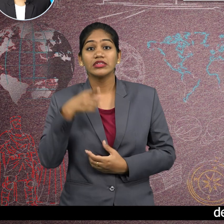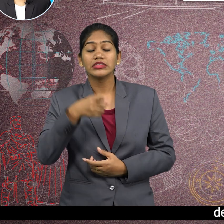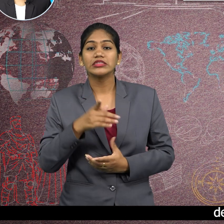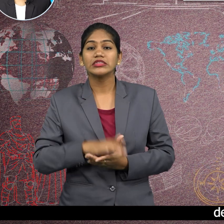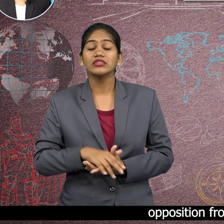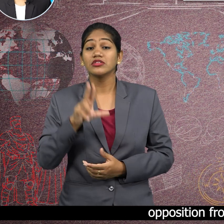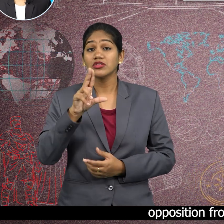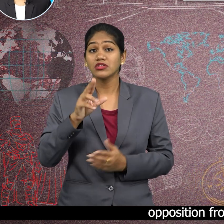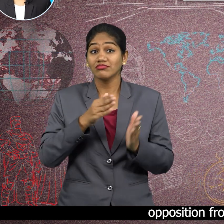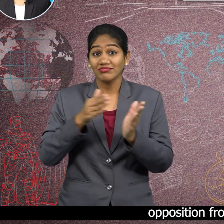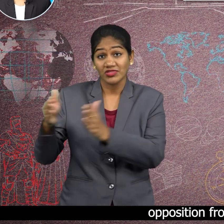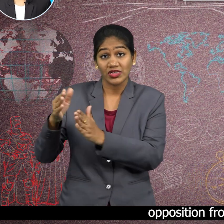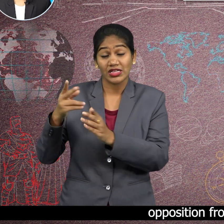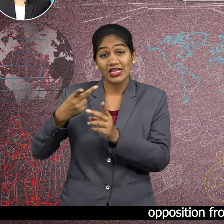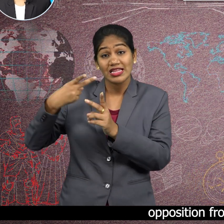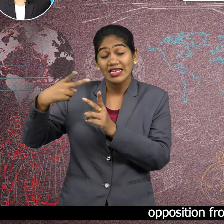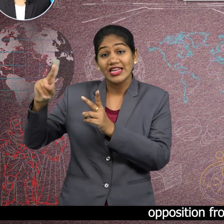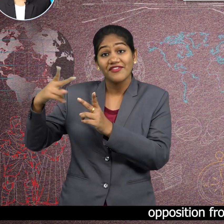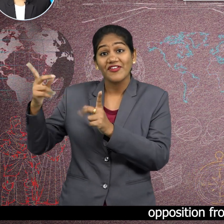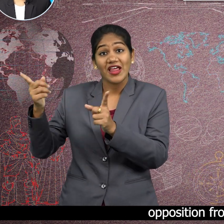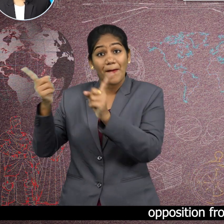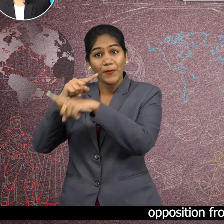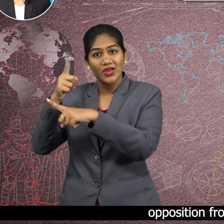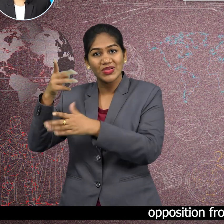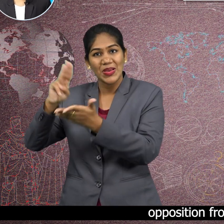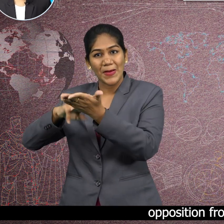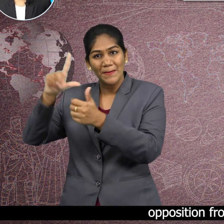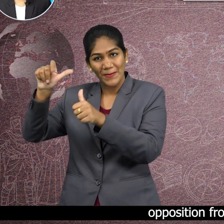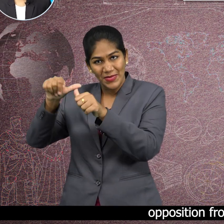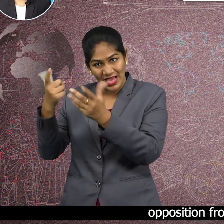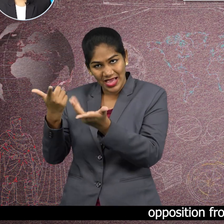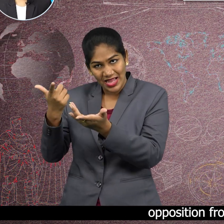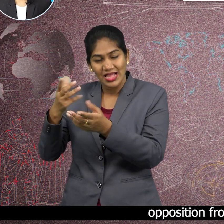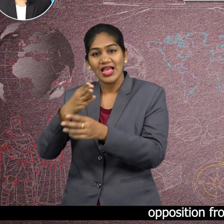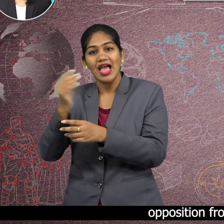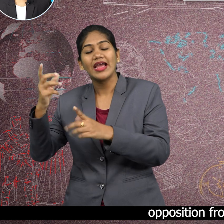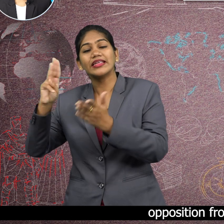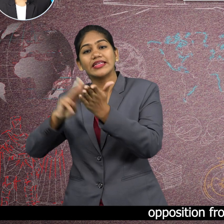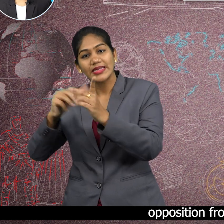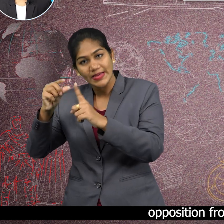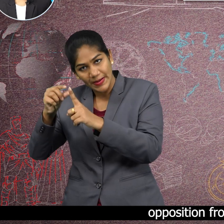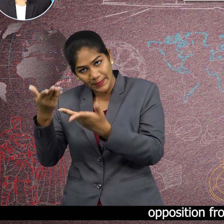Despite opposition from MLAs and MPs,